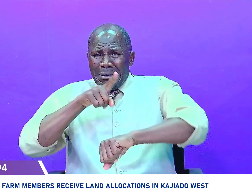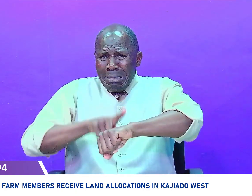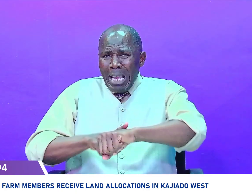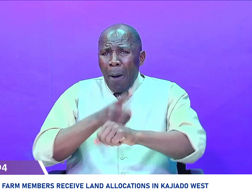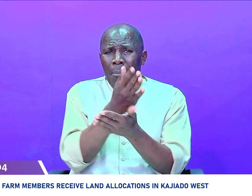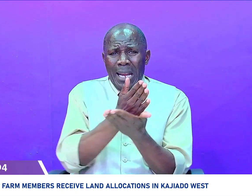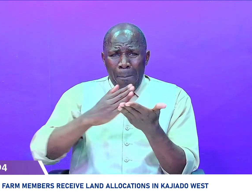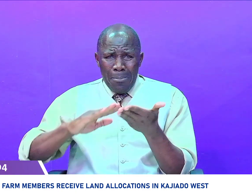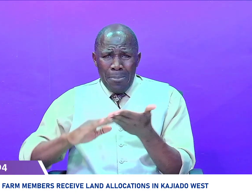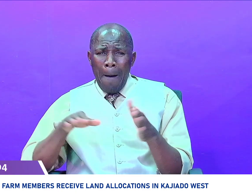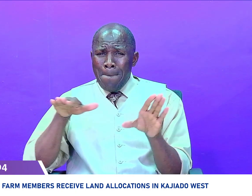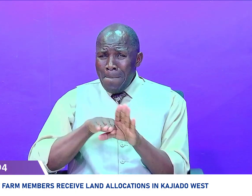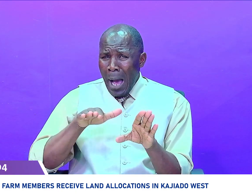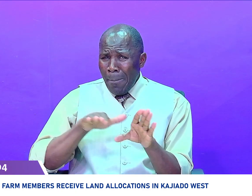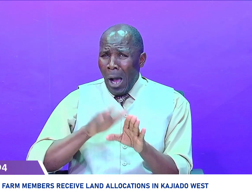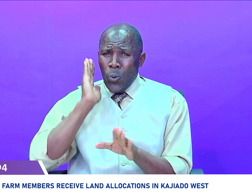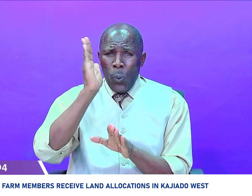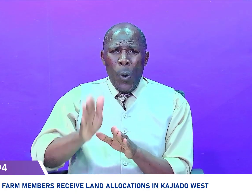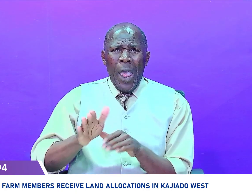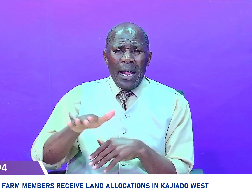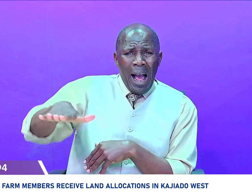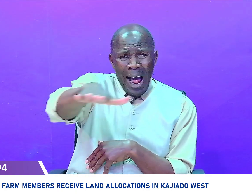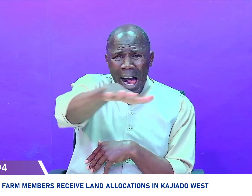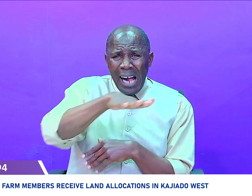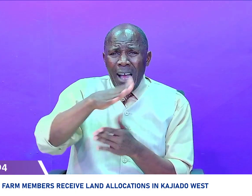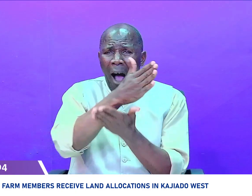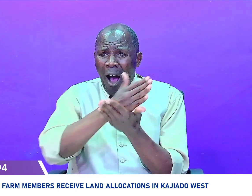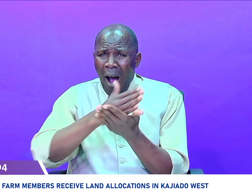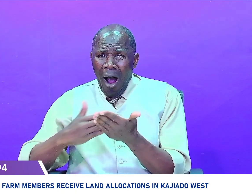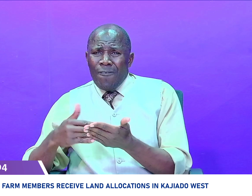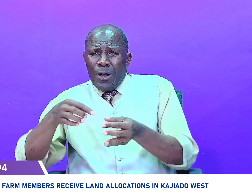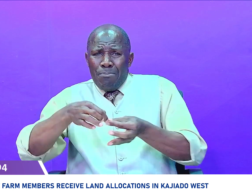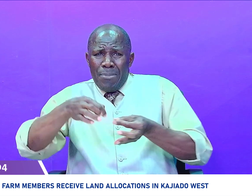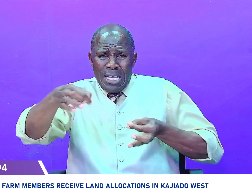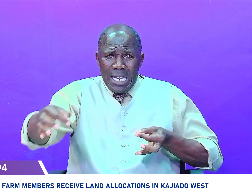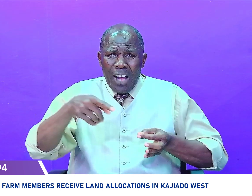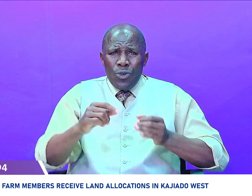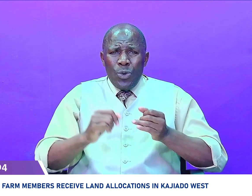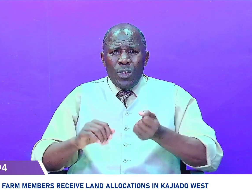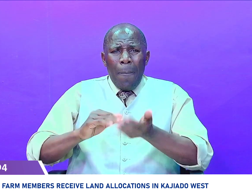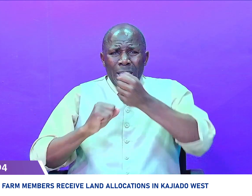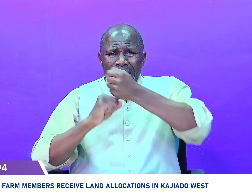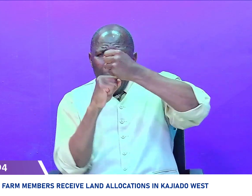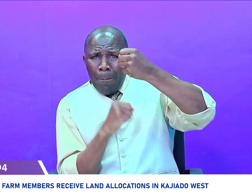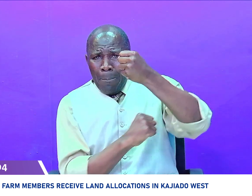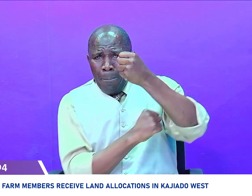while some members will be allocated half an acre based on county-approved